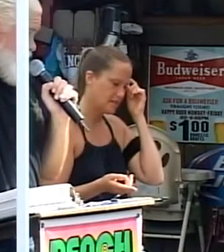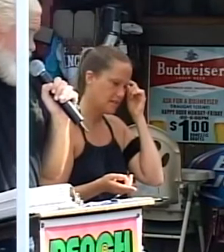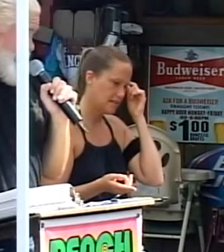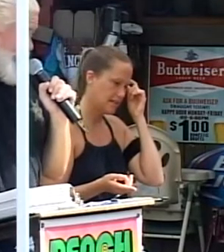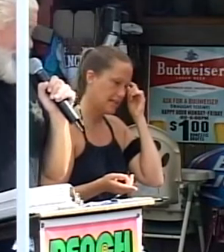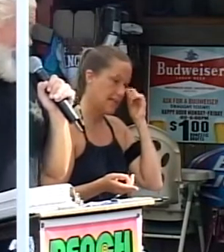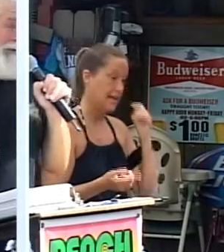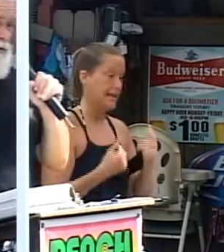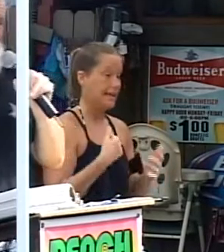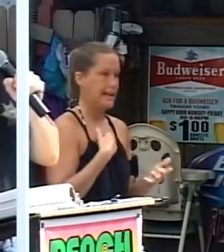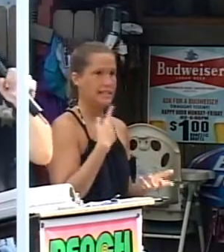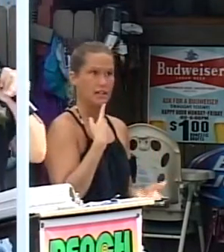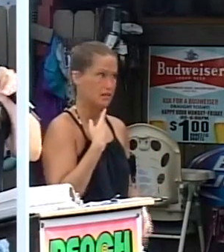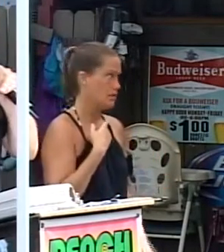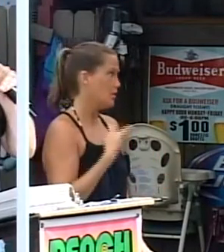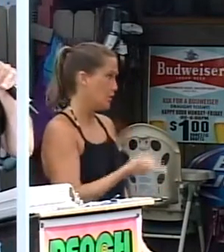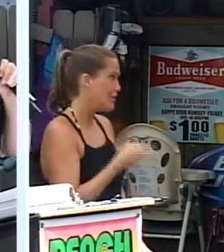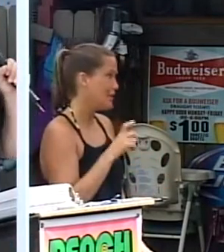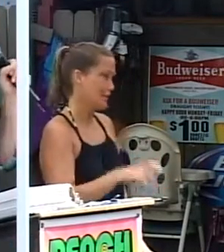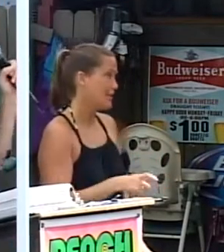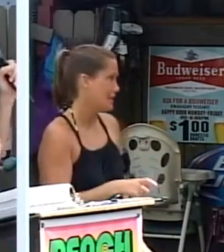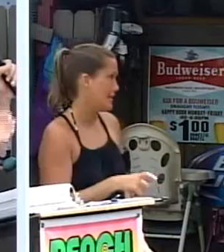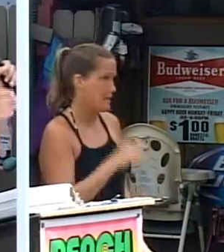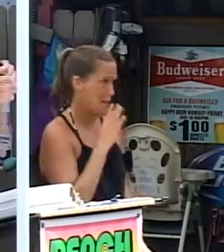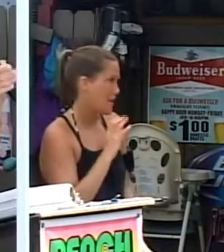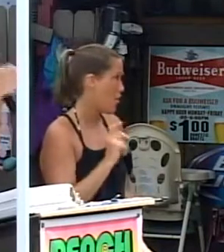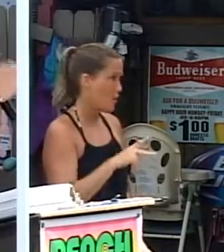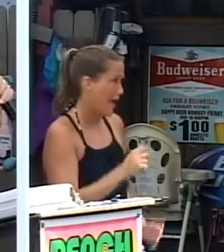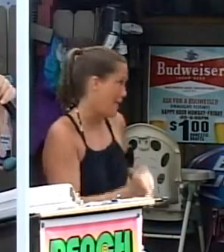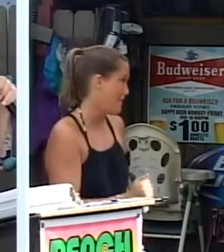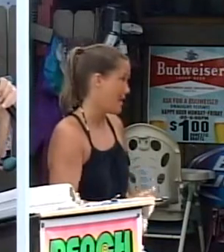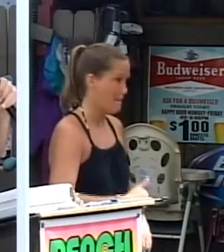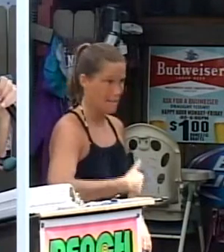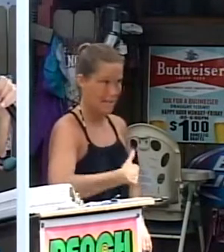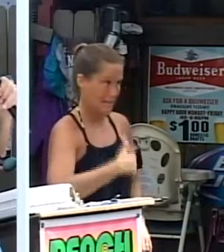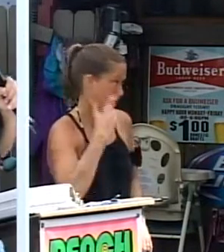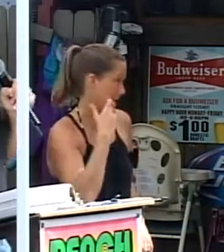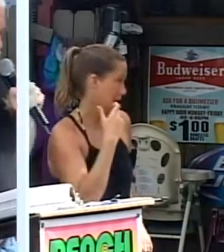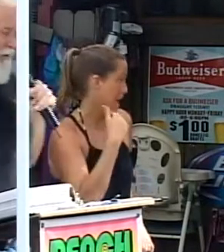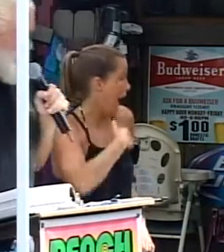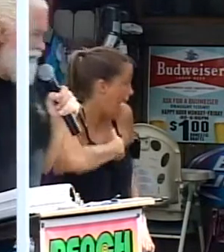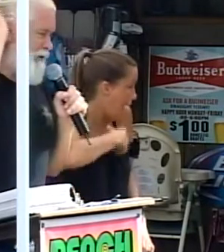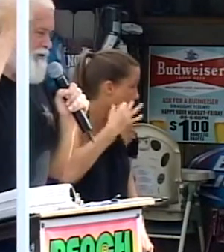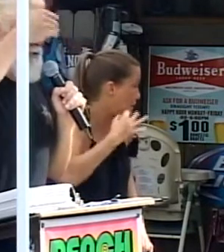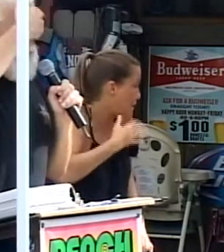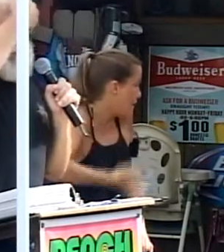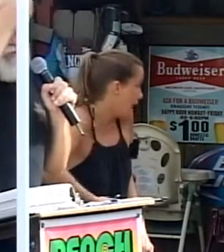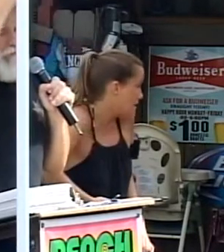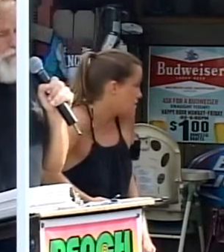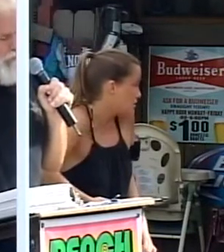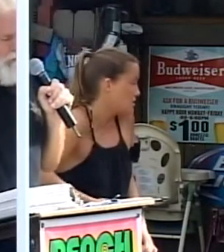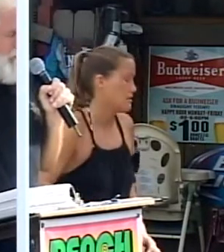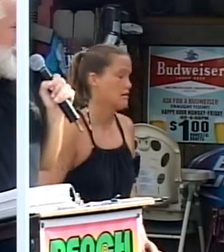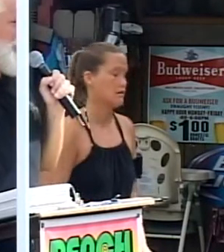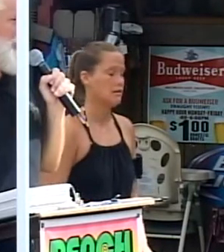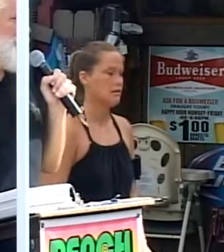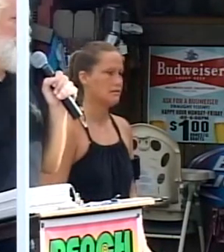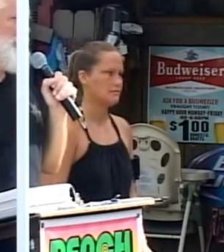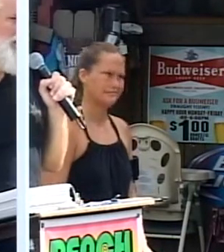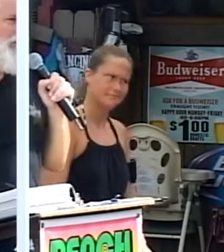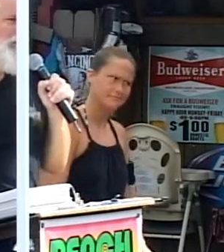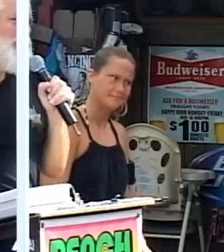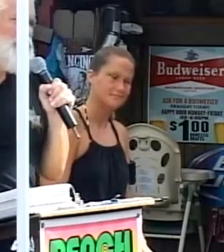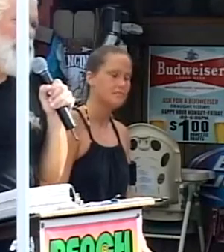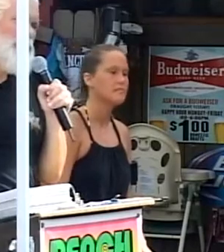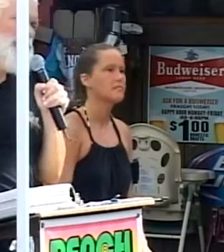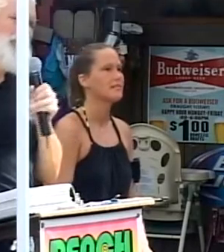How's that? Let me get that crown now, right? Well, he stopped coming around for a while, and the next time I saw him, his face was on the